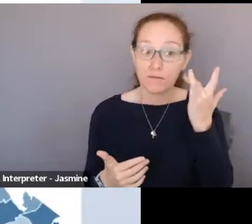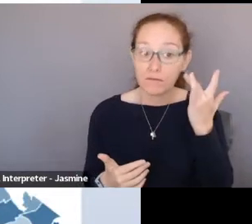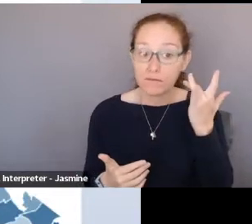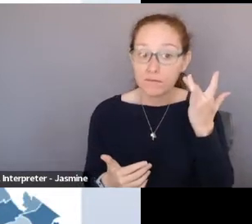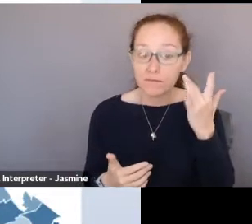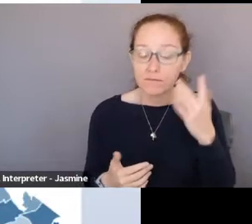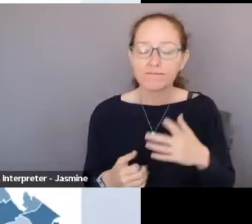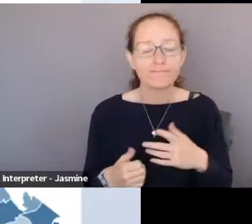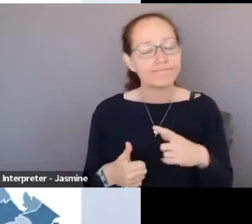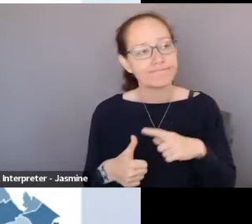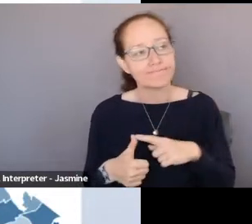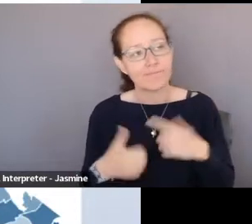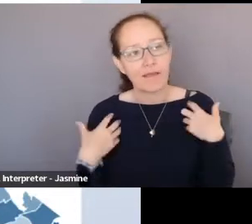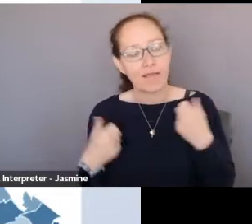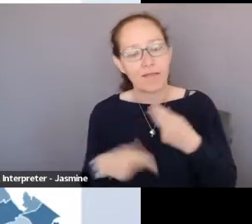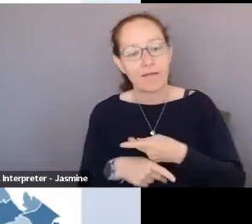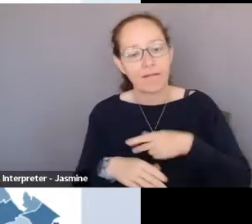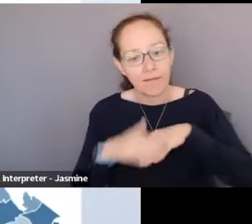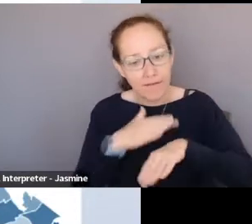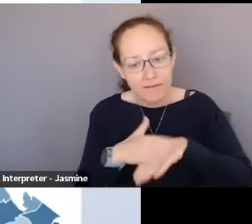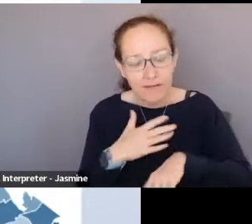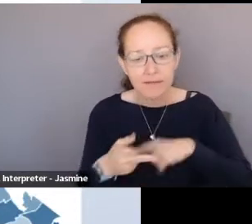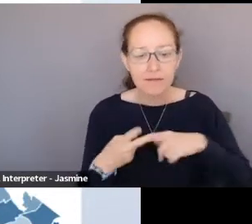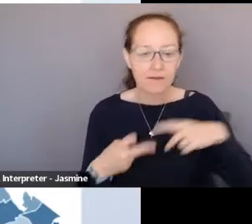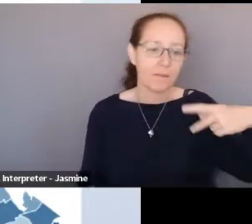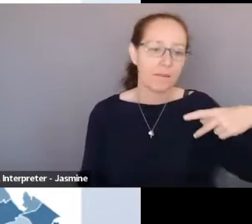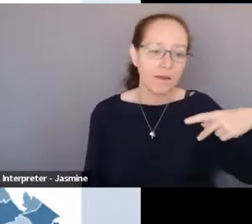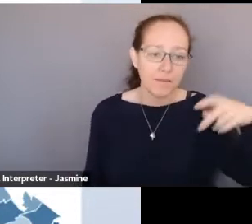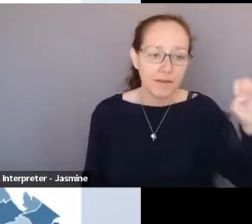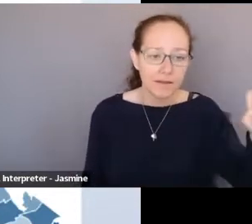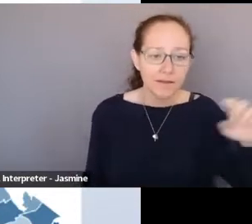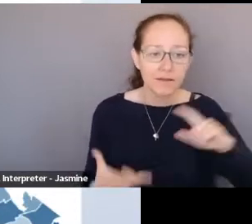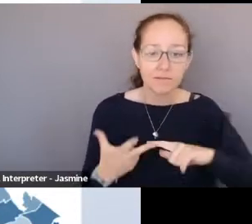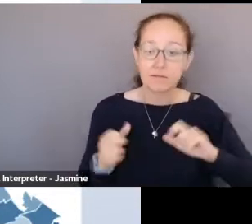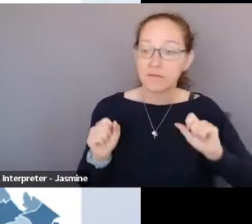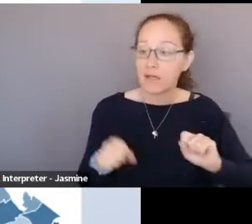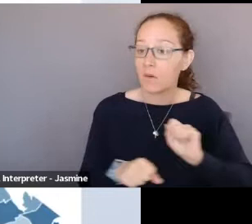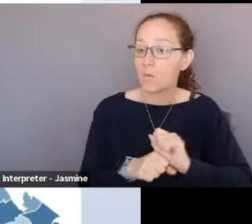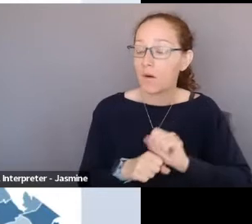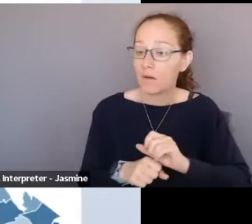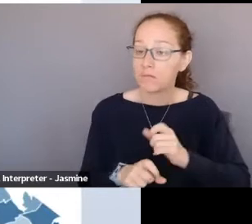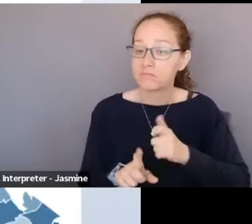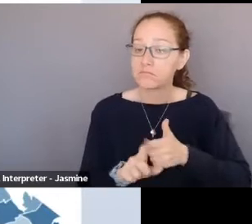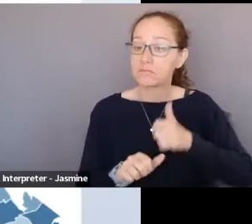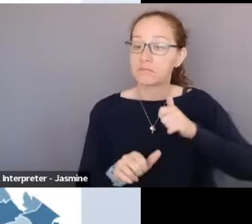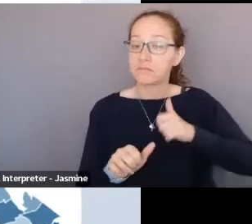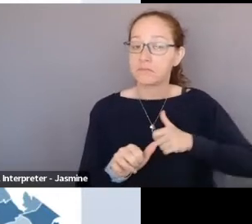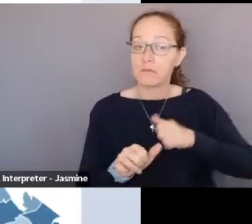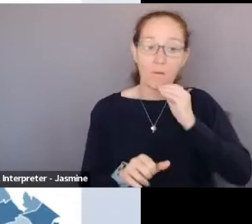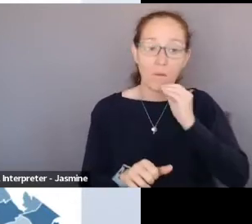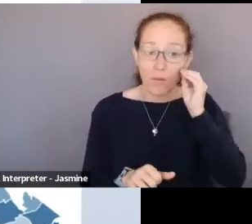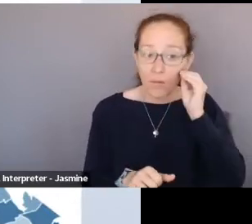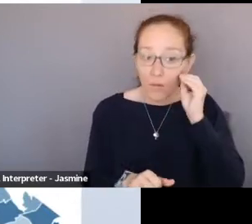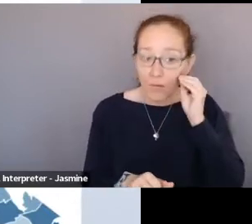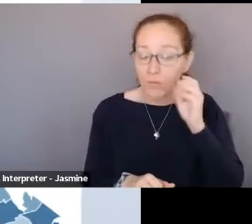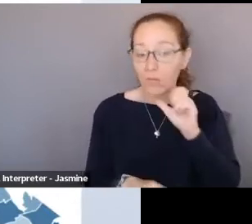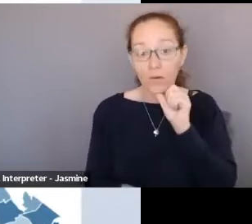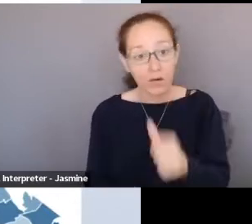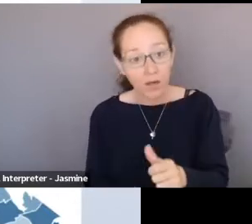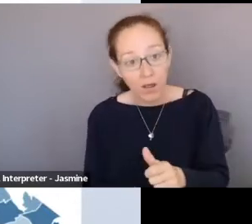even PPE, or having the ability to work from home or not. Density of living, both in terms